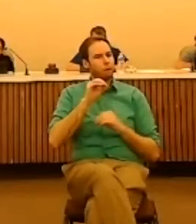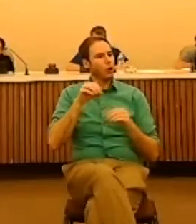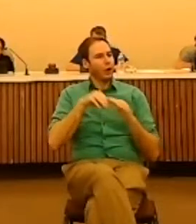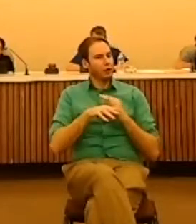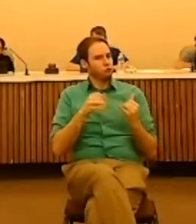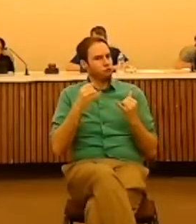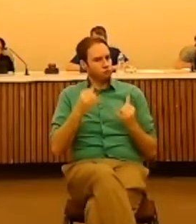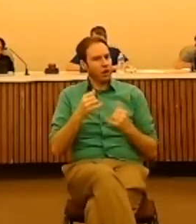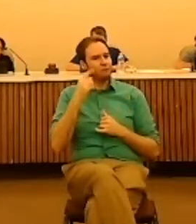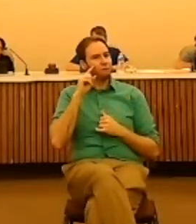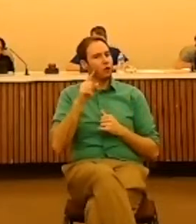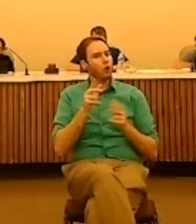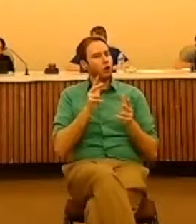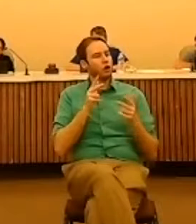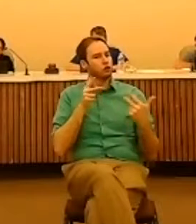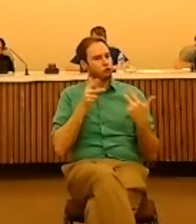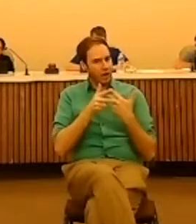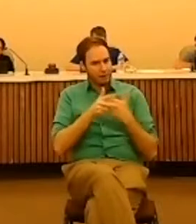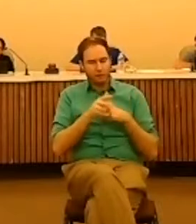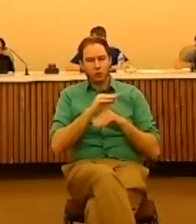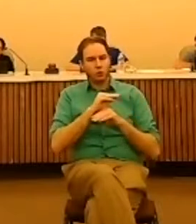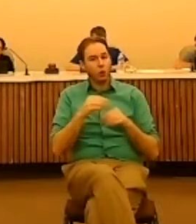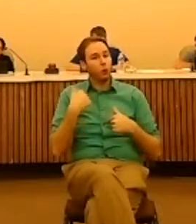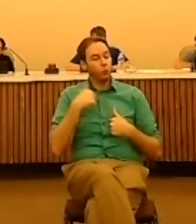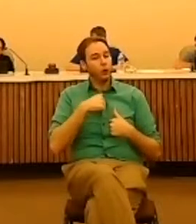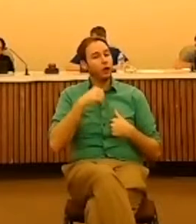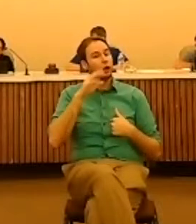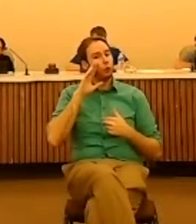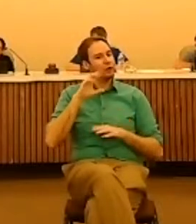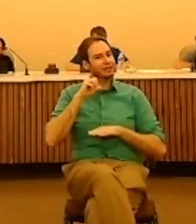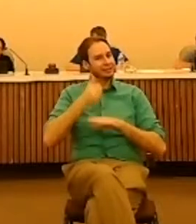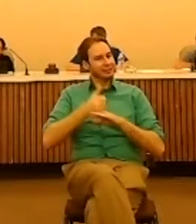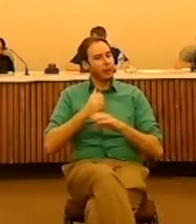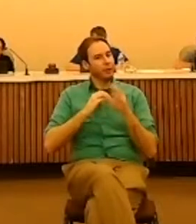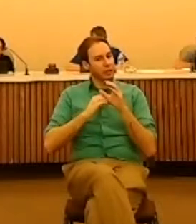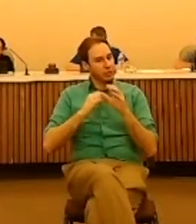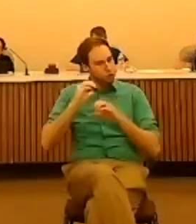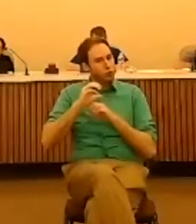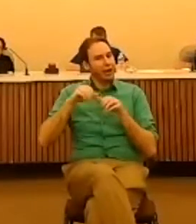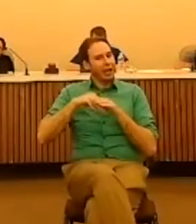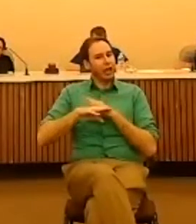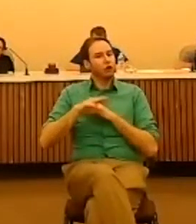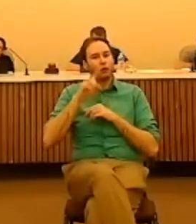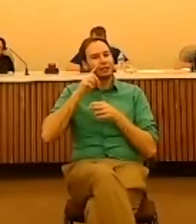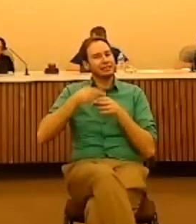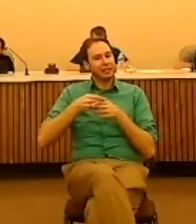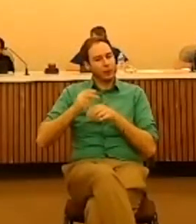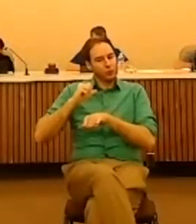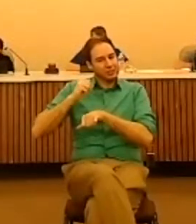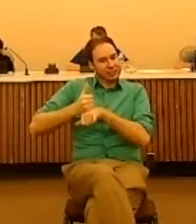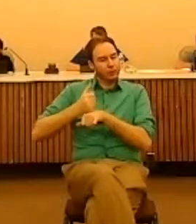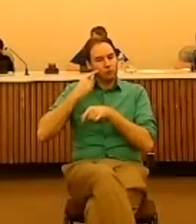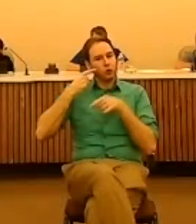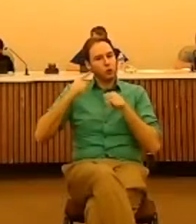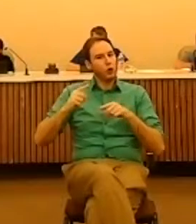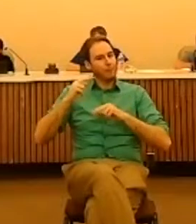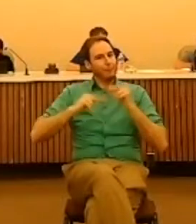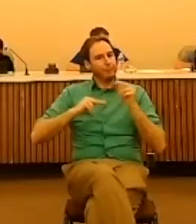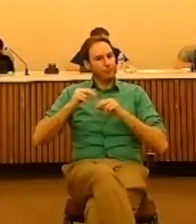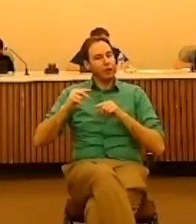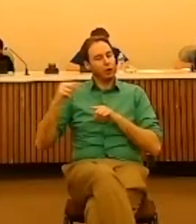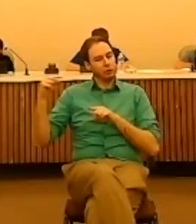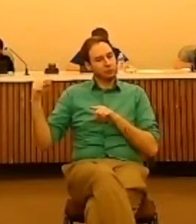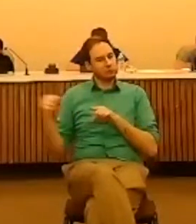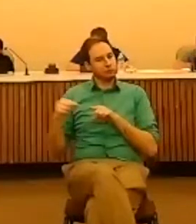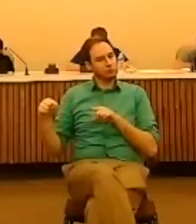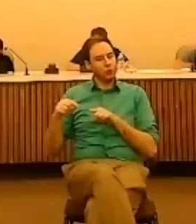now for traffic. We are doing a construction entrance there, so we went in the building process. We do not go up